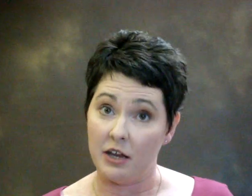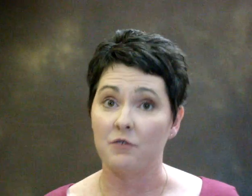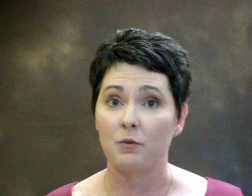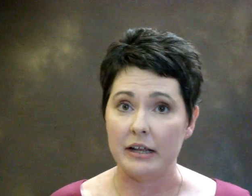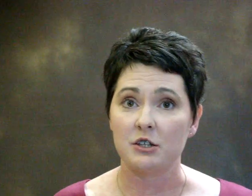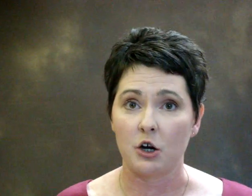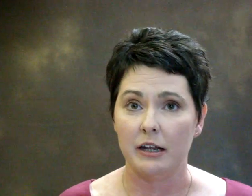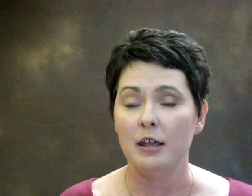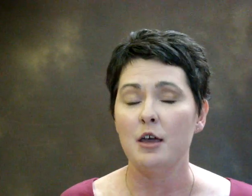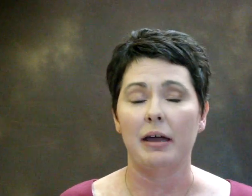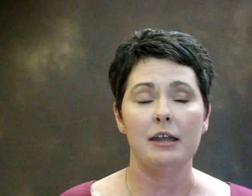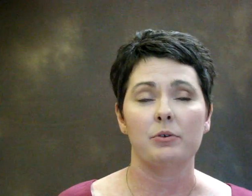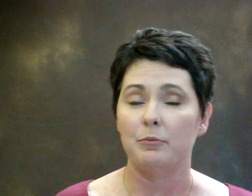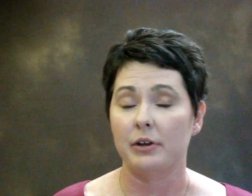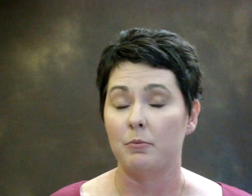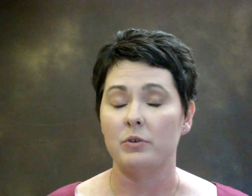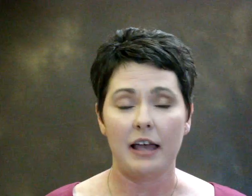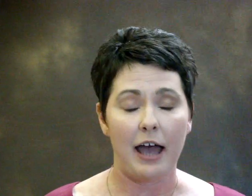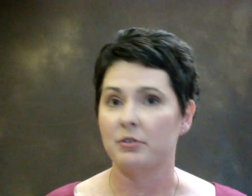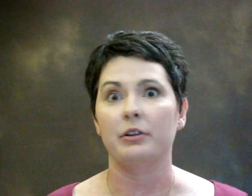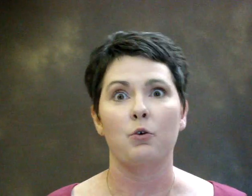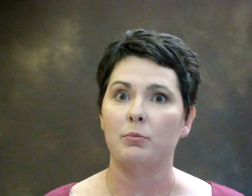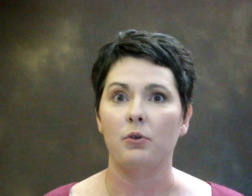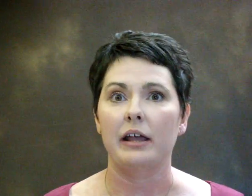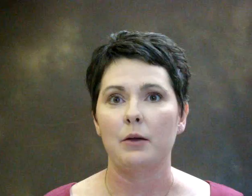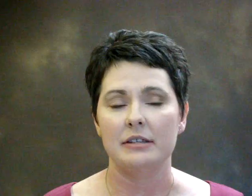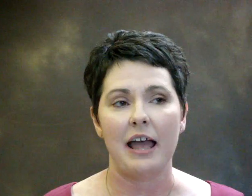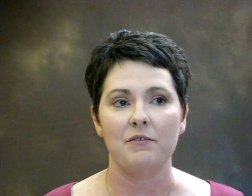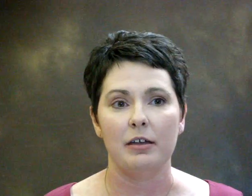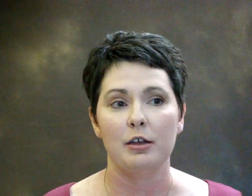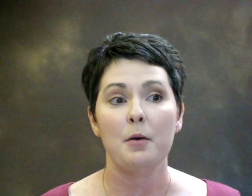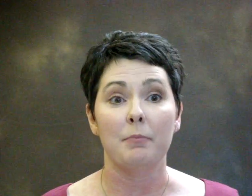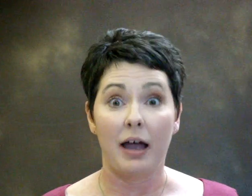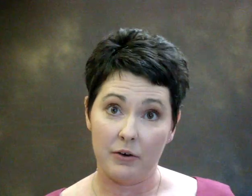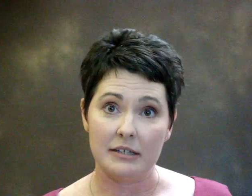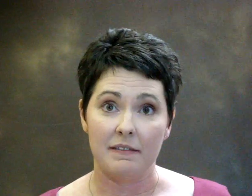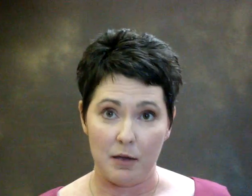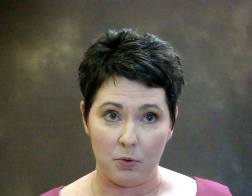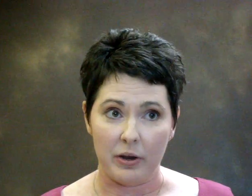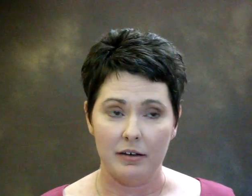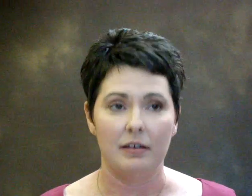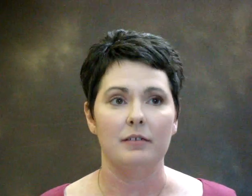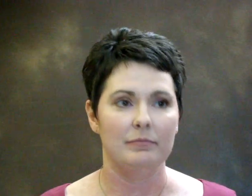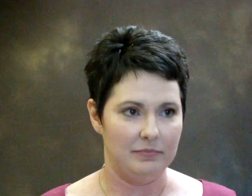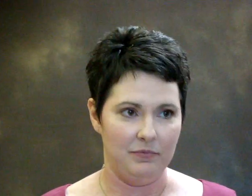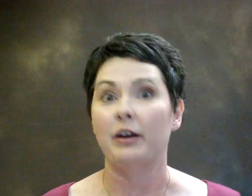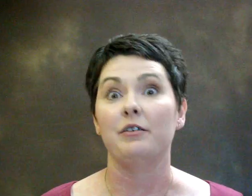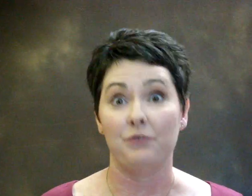year from when it started, my equilibrium was absolutely horrible, and I was having migraines at that point very